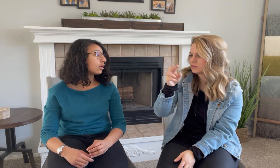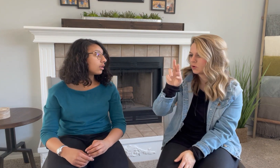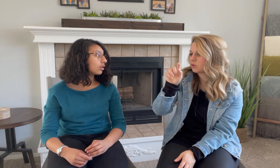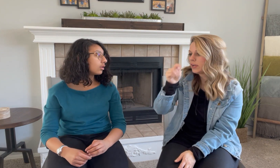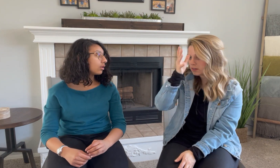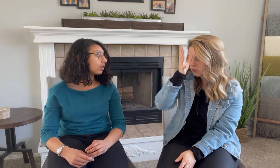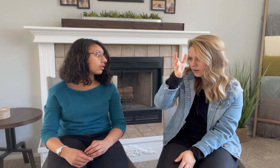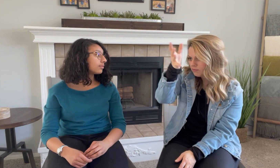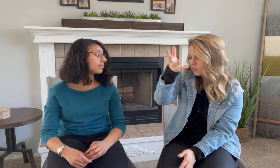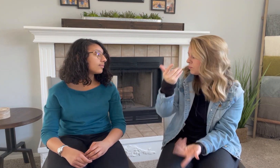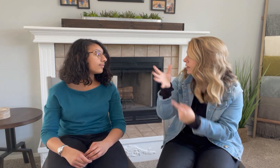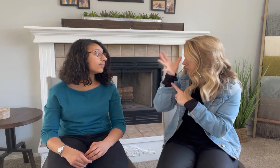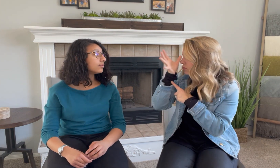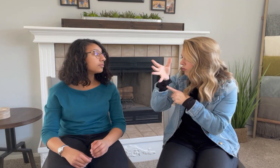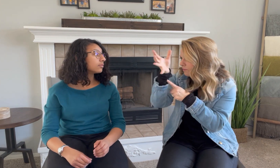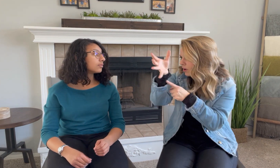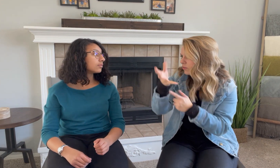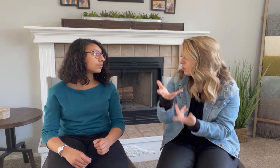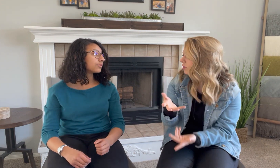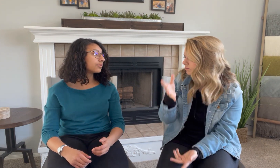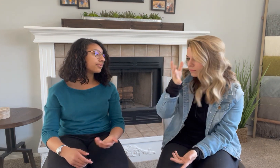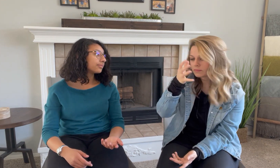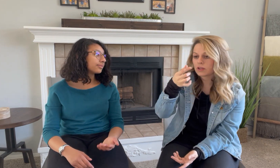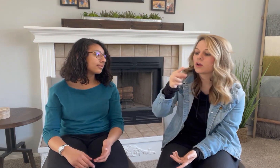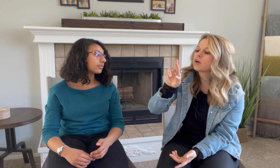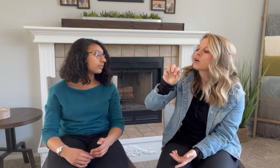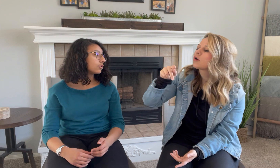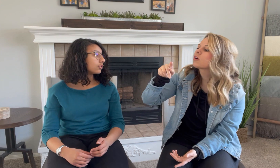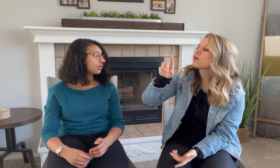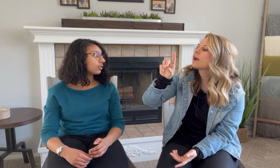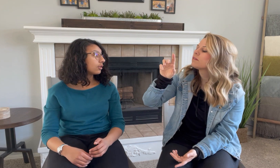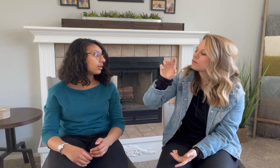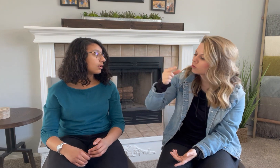so great grandfather, but grandfather or grandpa.